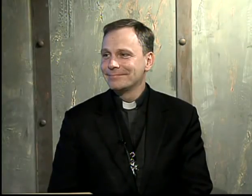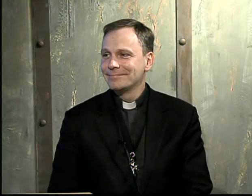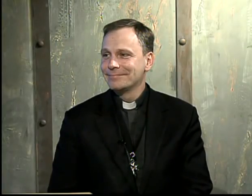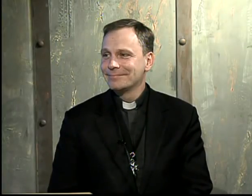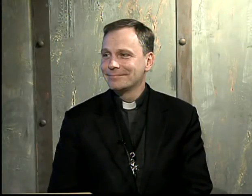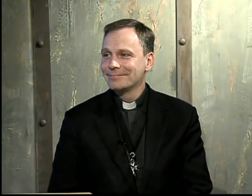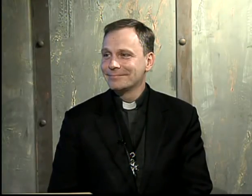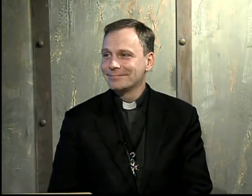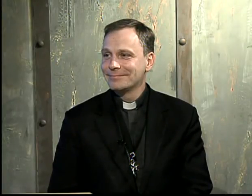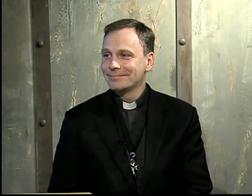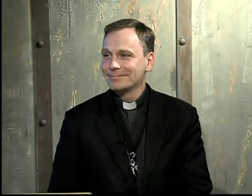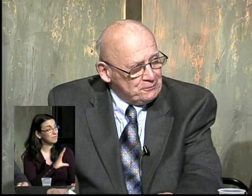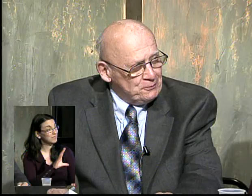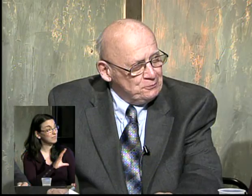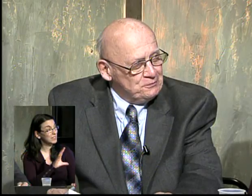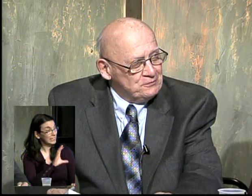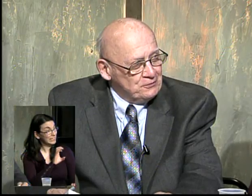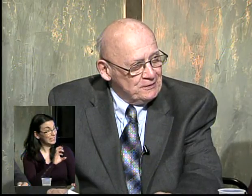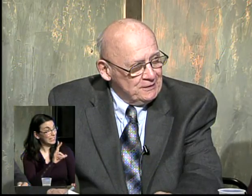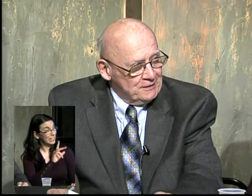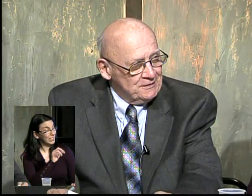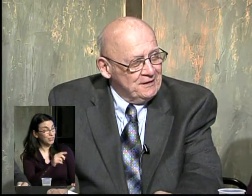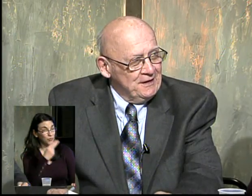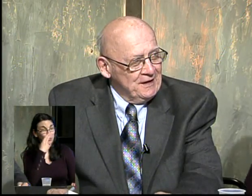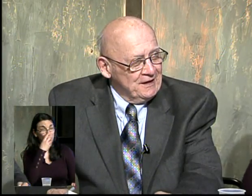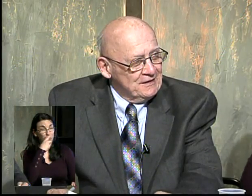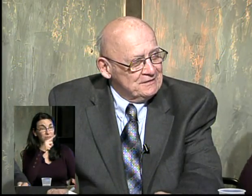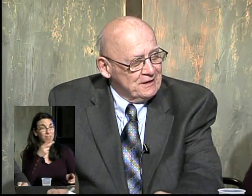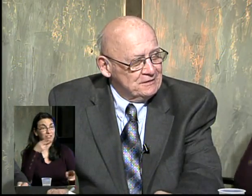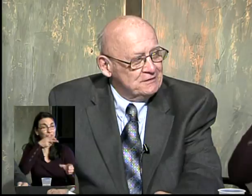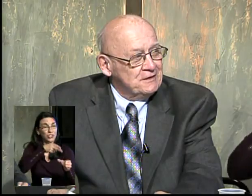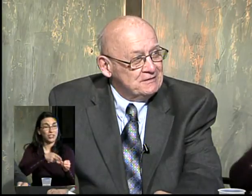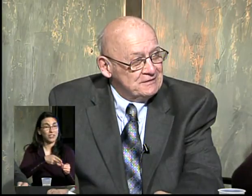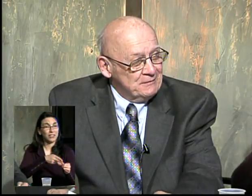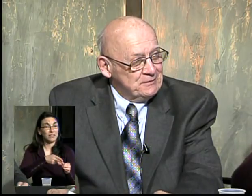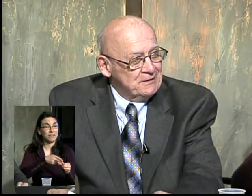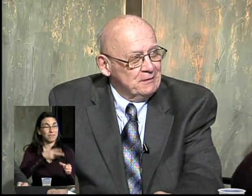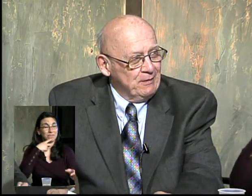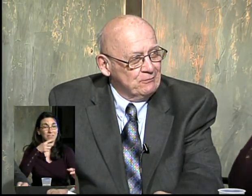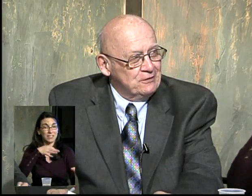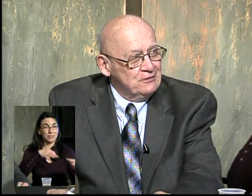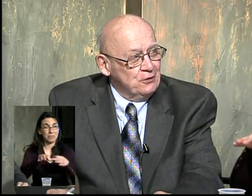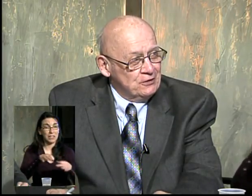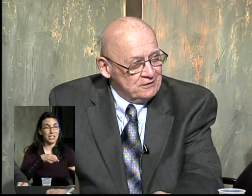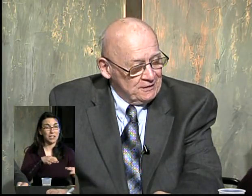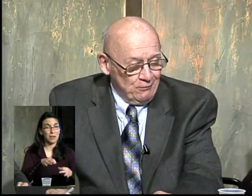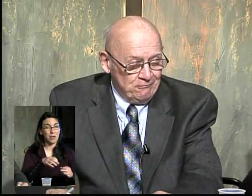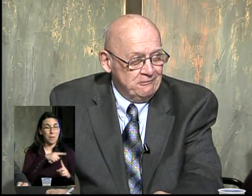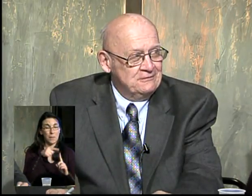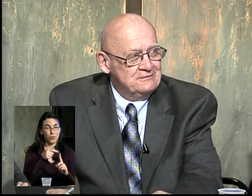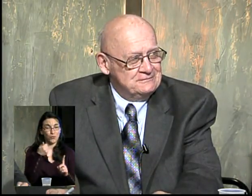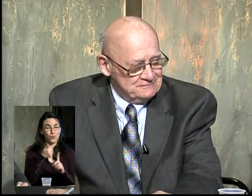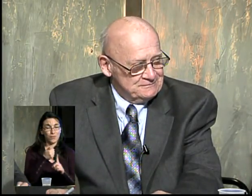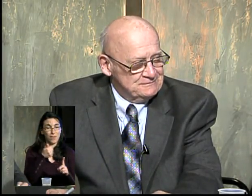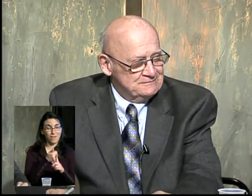Well, Celia, why don't you join in and tell us something about yourself?